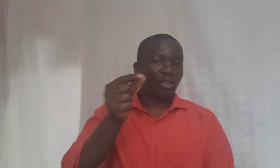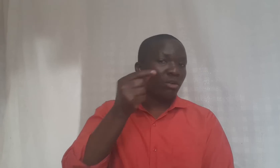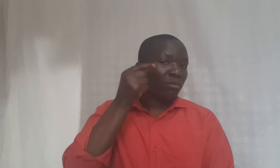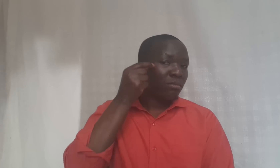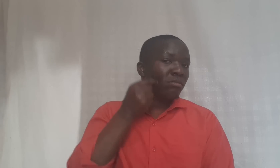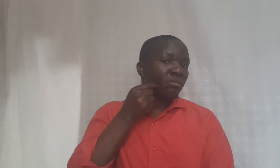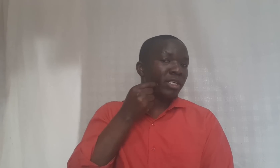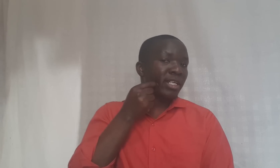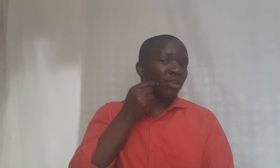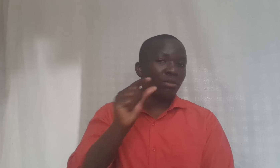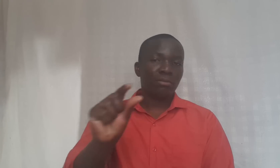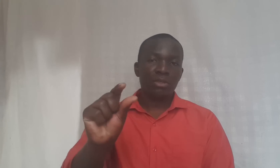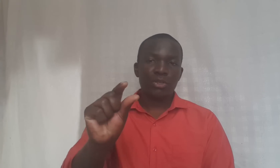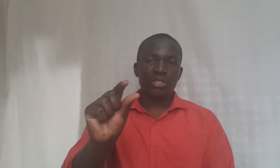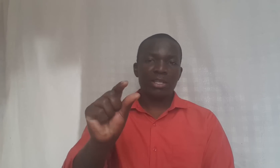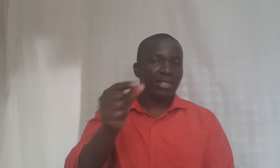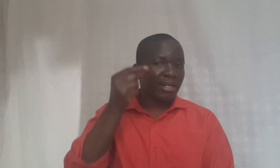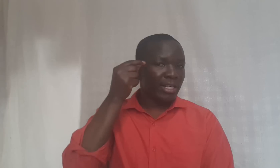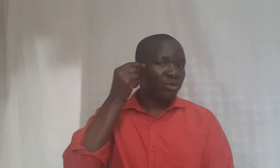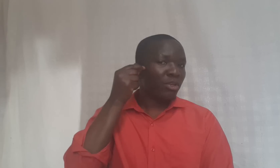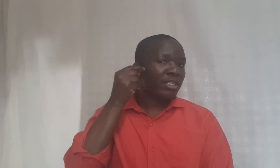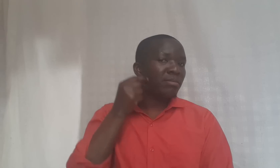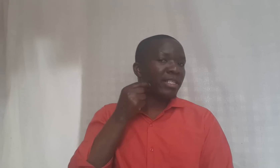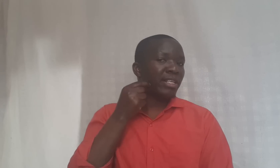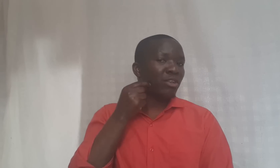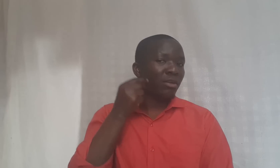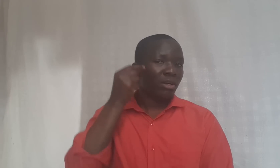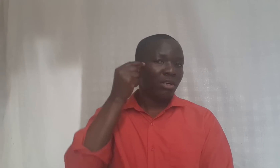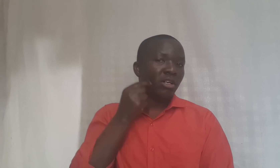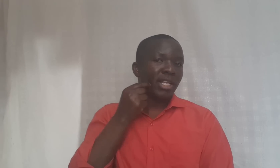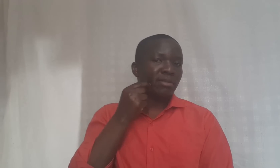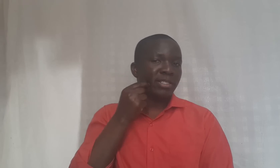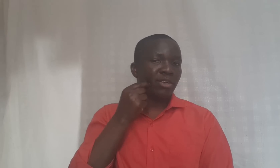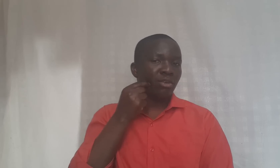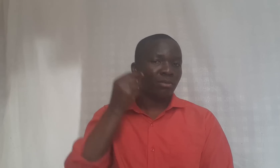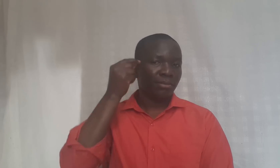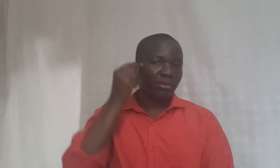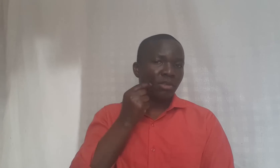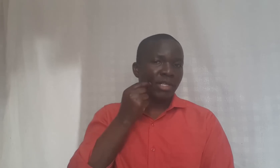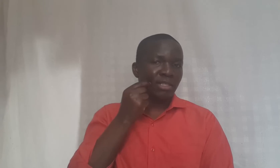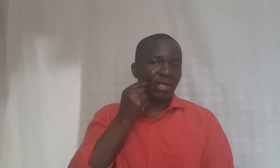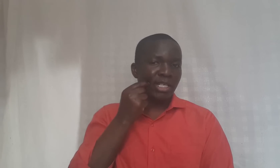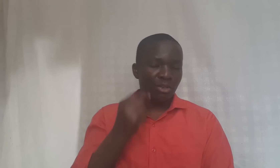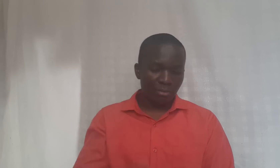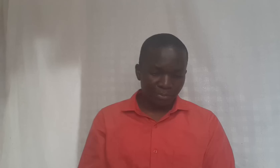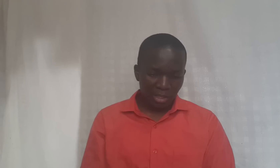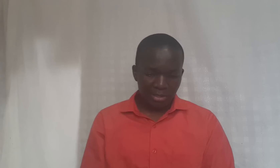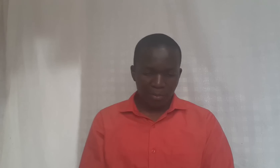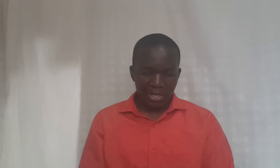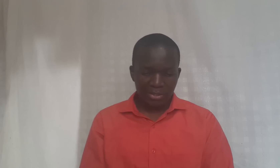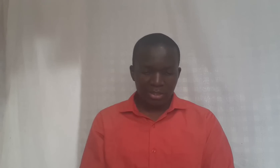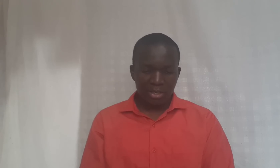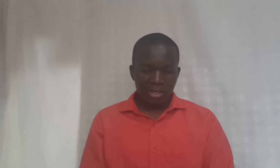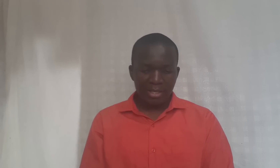Maseno, Maseno, using this hand shape. So this is Maseno, that's Maseno. That's Maseno as a place. The